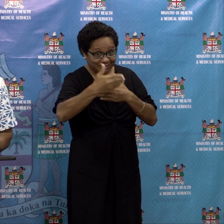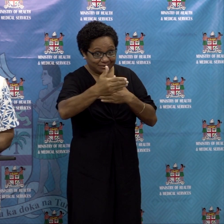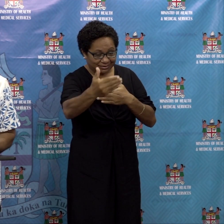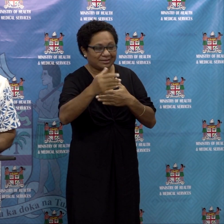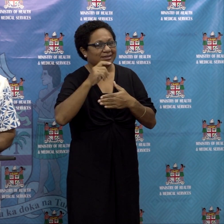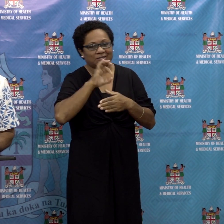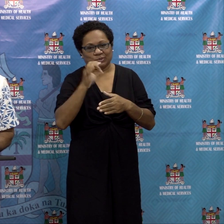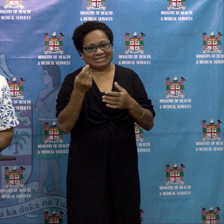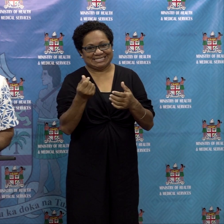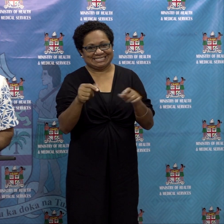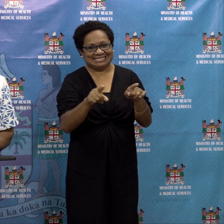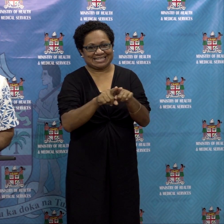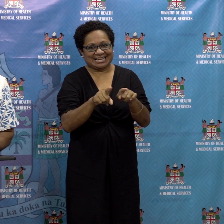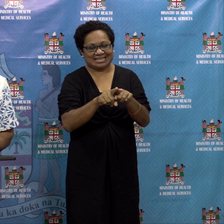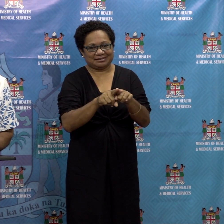better.